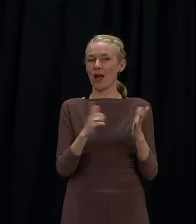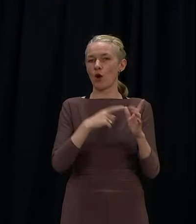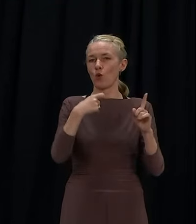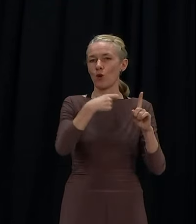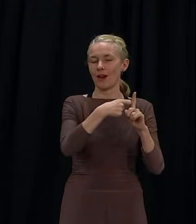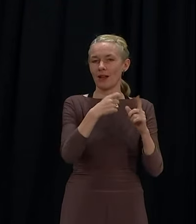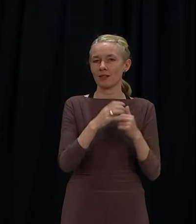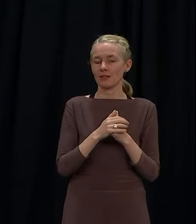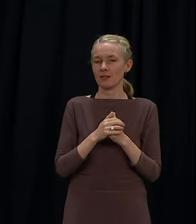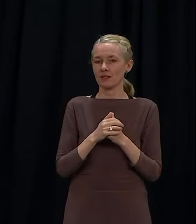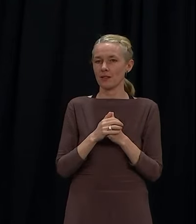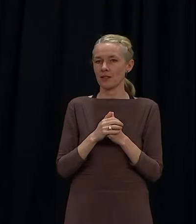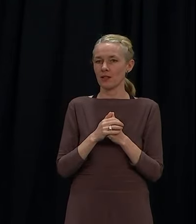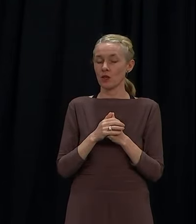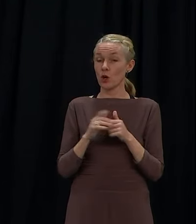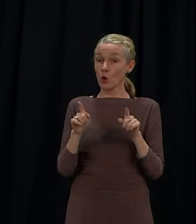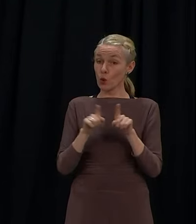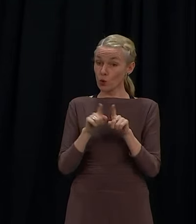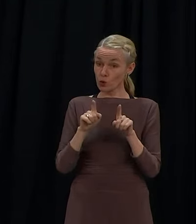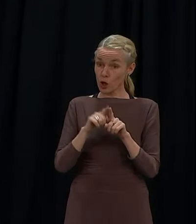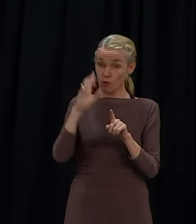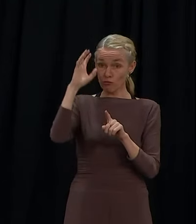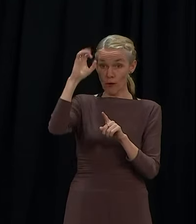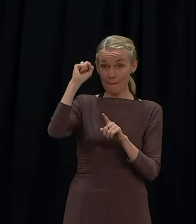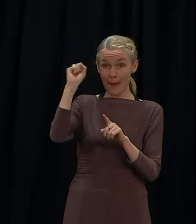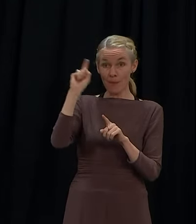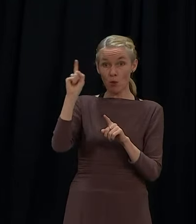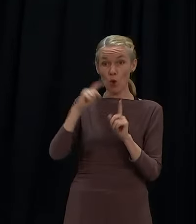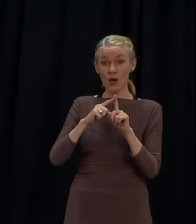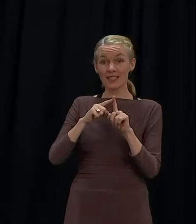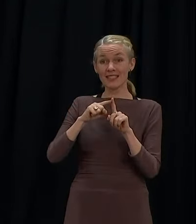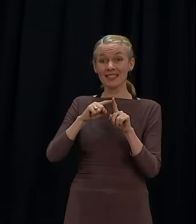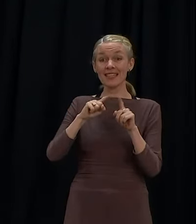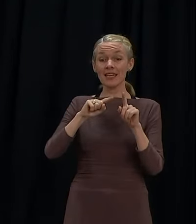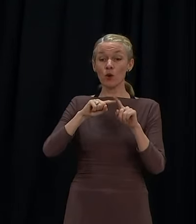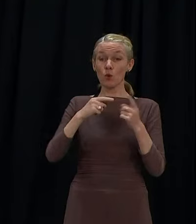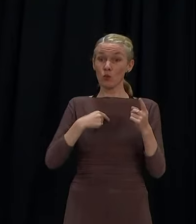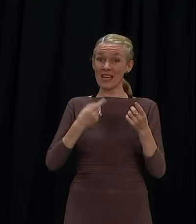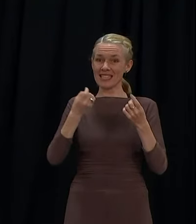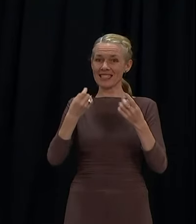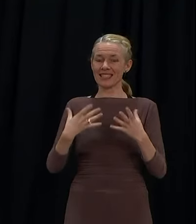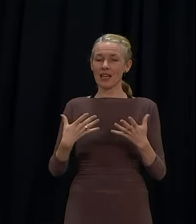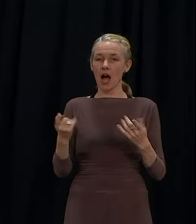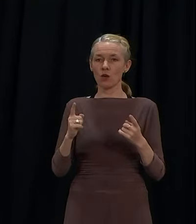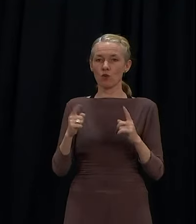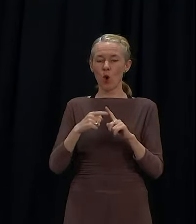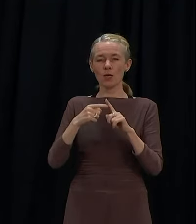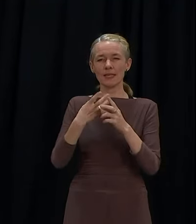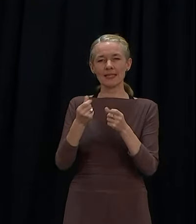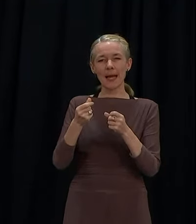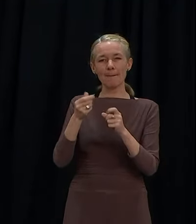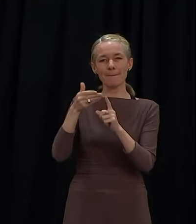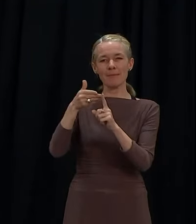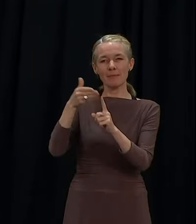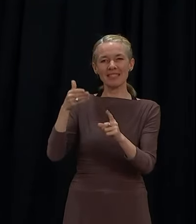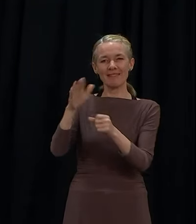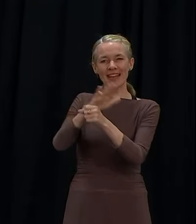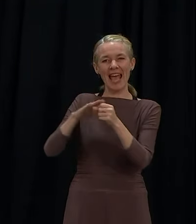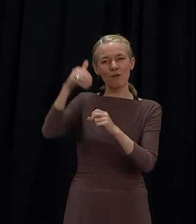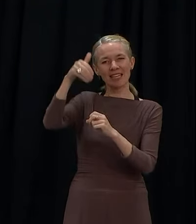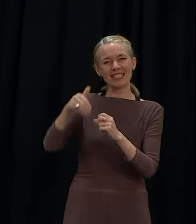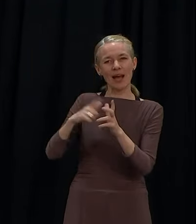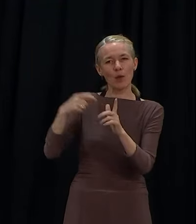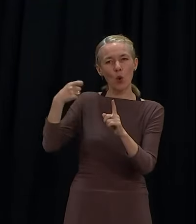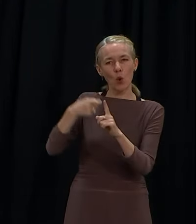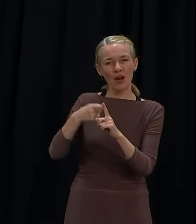the age cohorting for counties Manukau first. So we moved down into younger aged groups for counties before we did for any other part of the